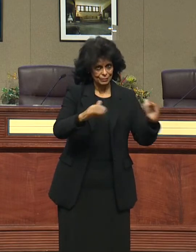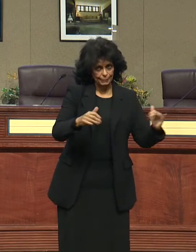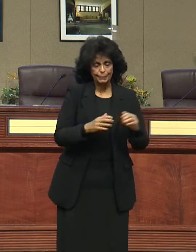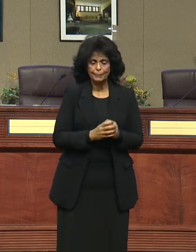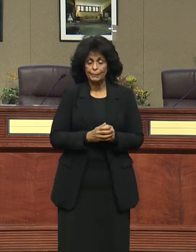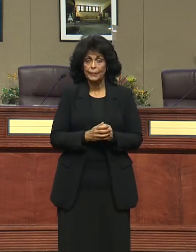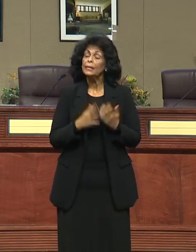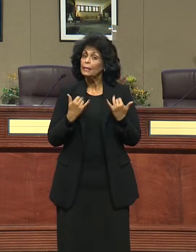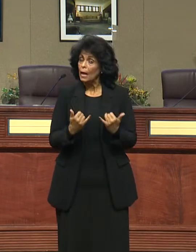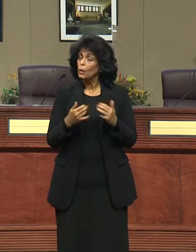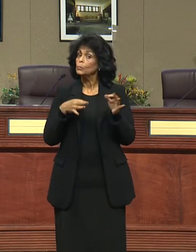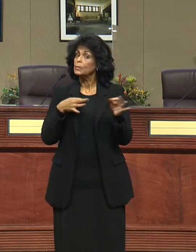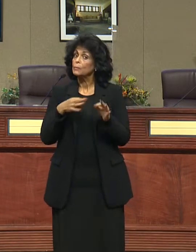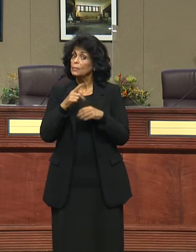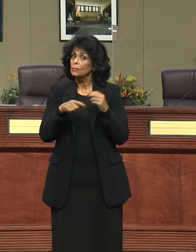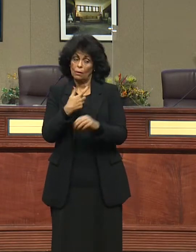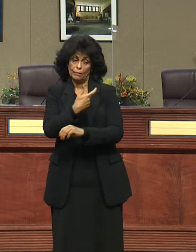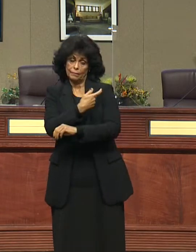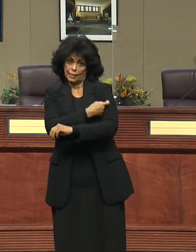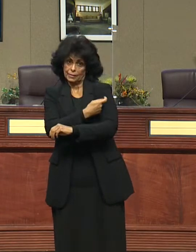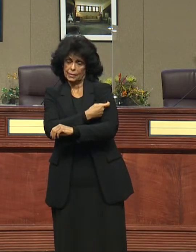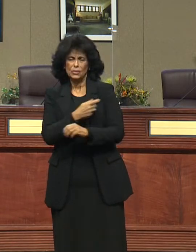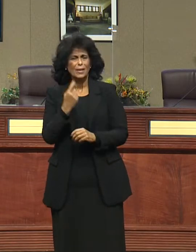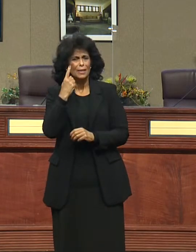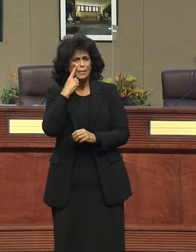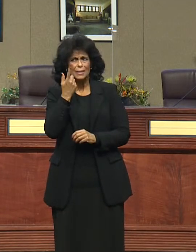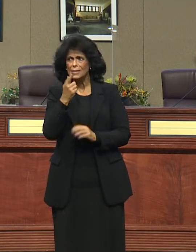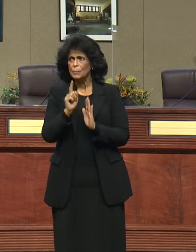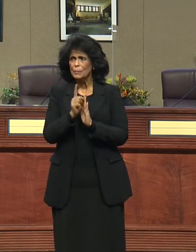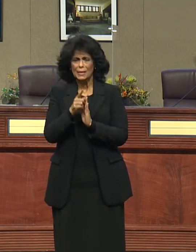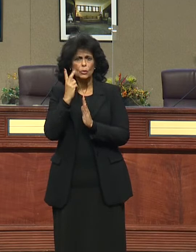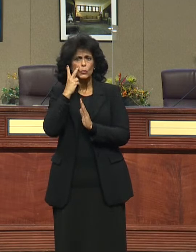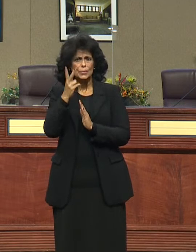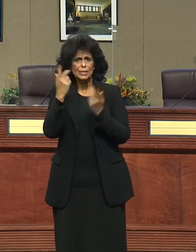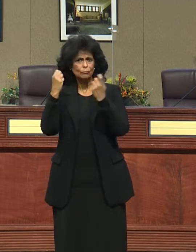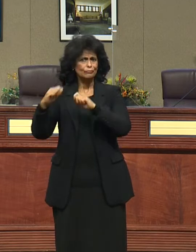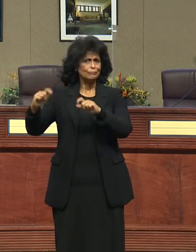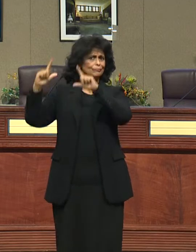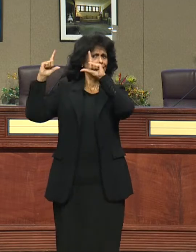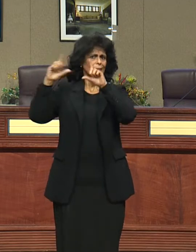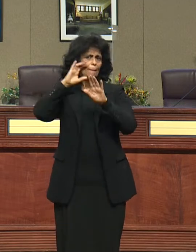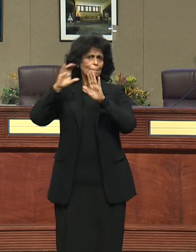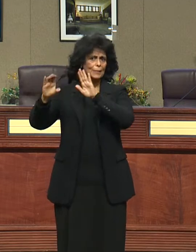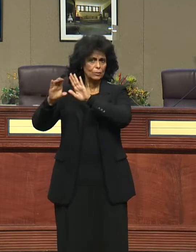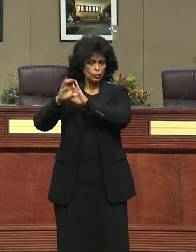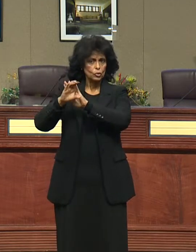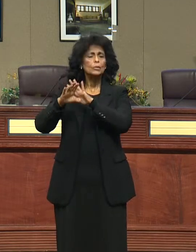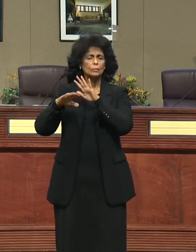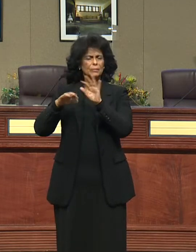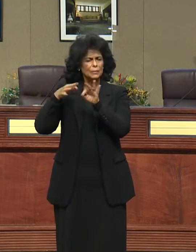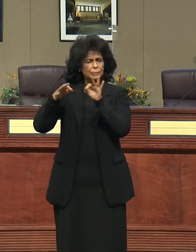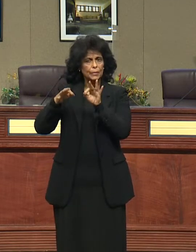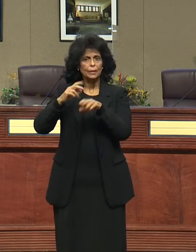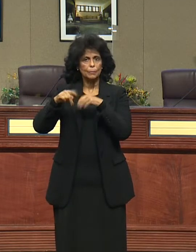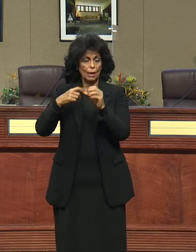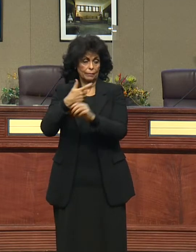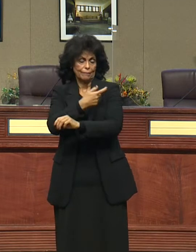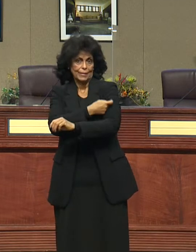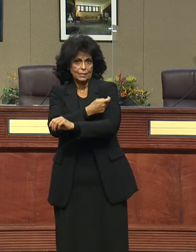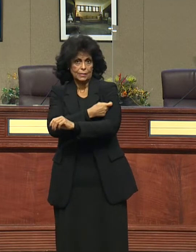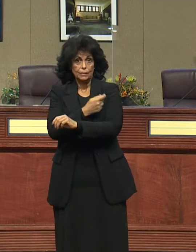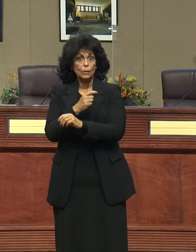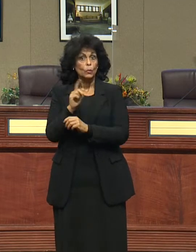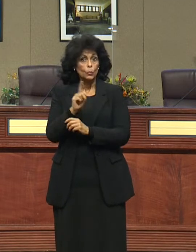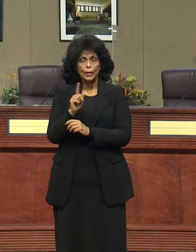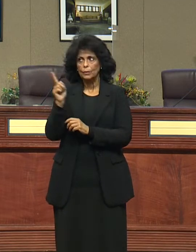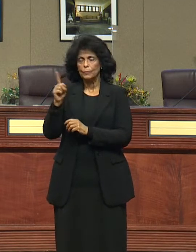community. I believe they're going to put a picture up just momentarily as vaccinations are being done at the Orange County